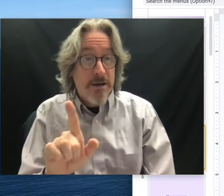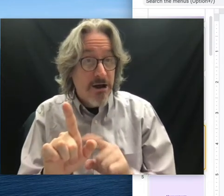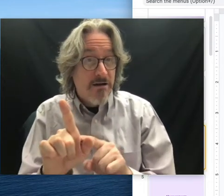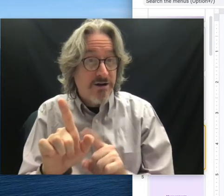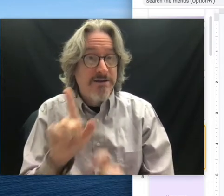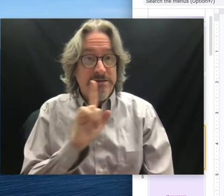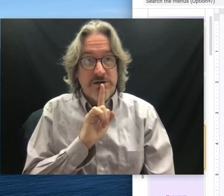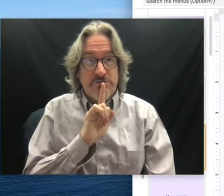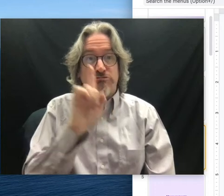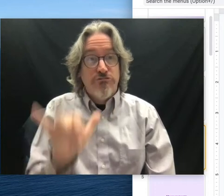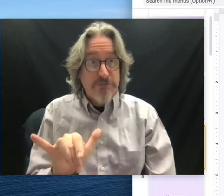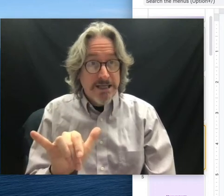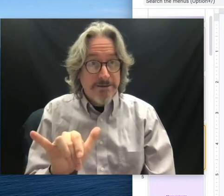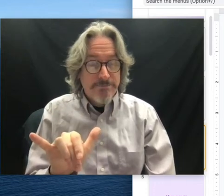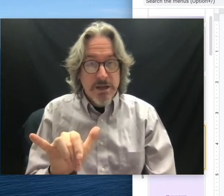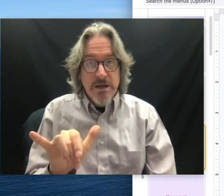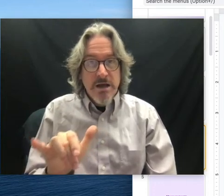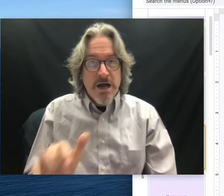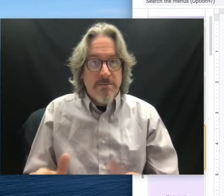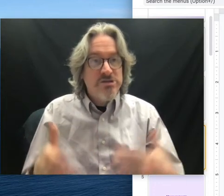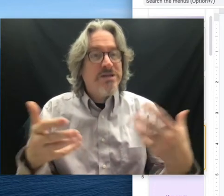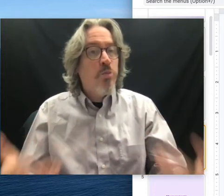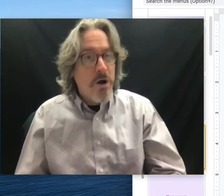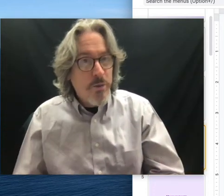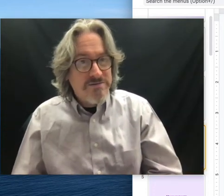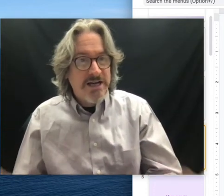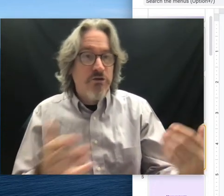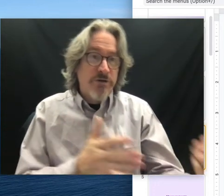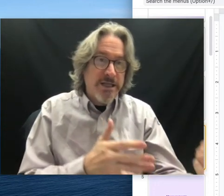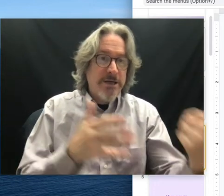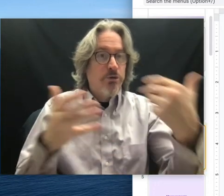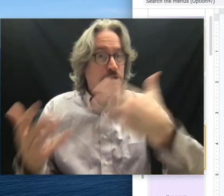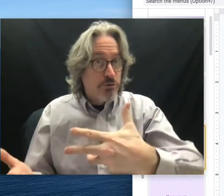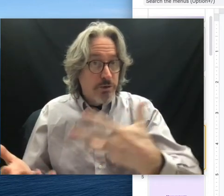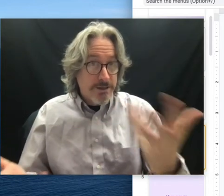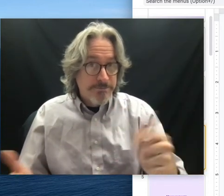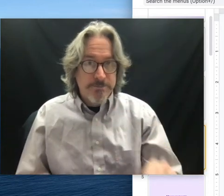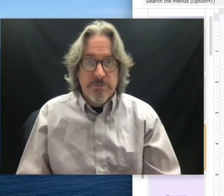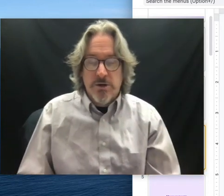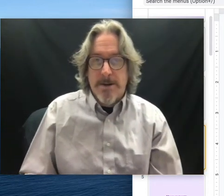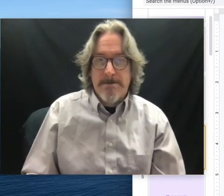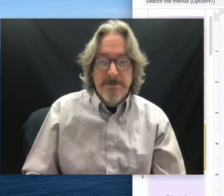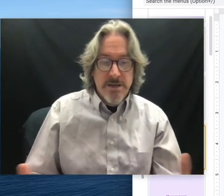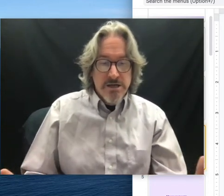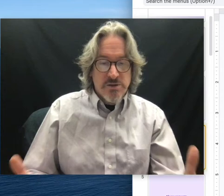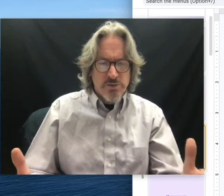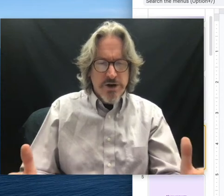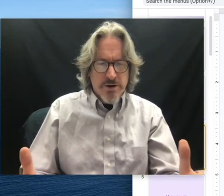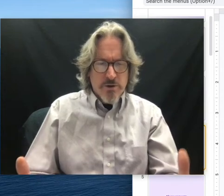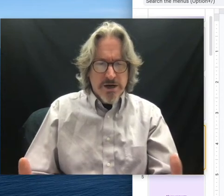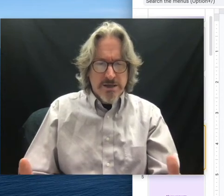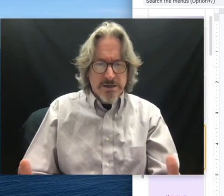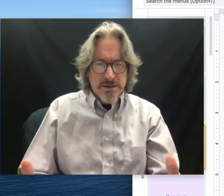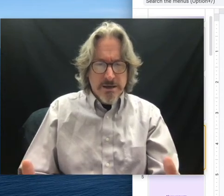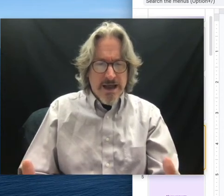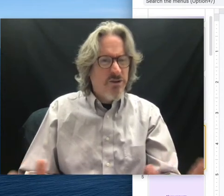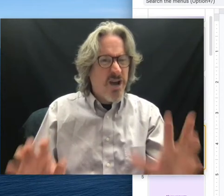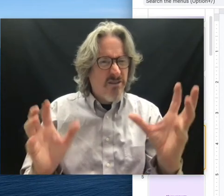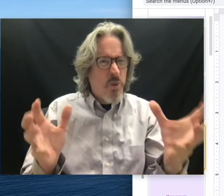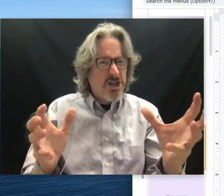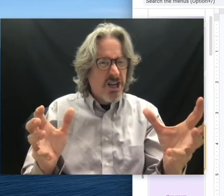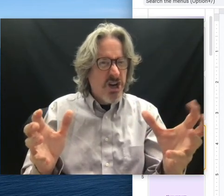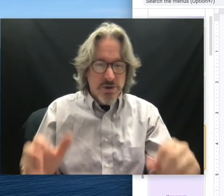L coming off, right? So really. So that's one way of signing really or truly. That was one note I wanted to